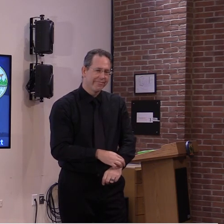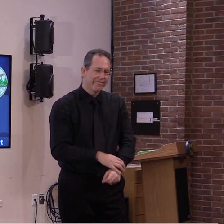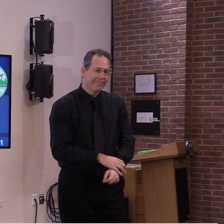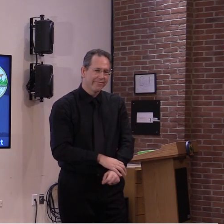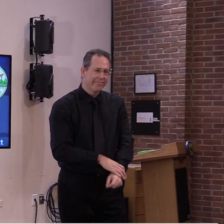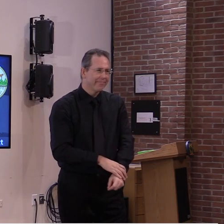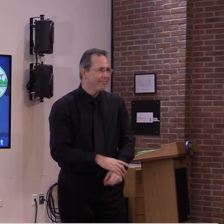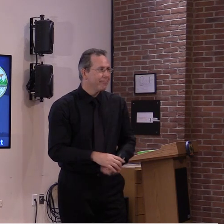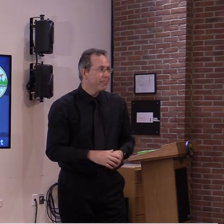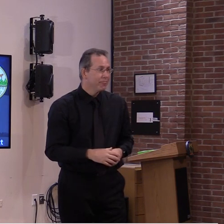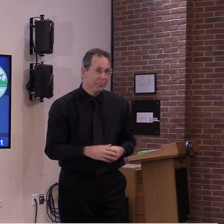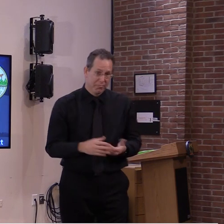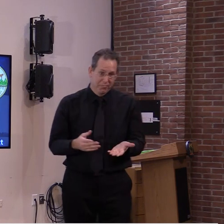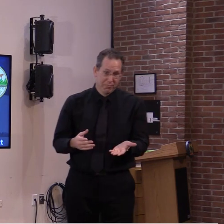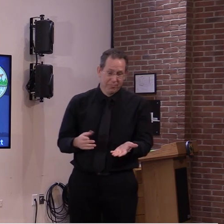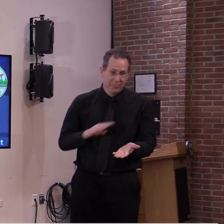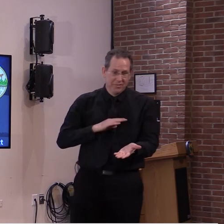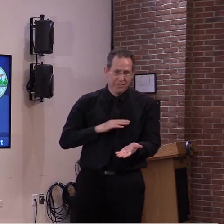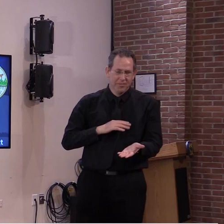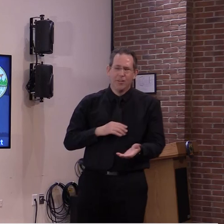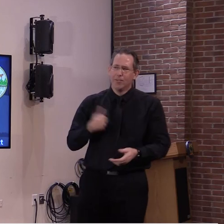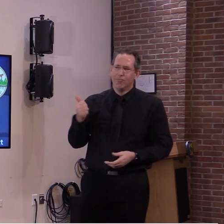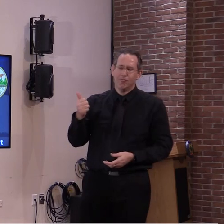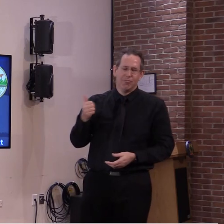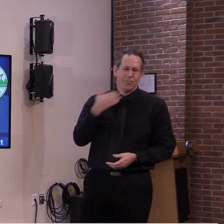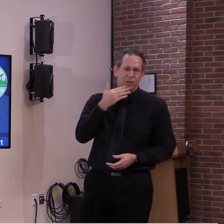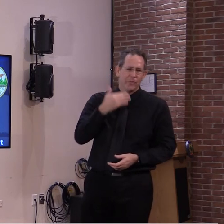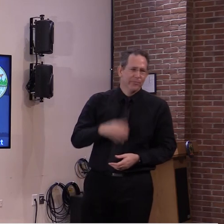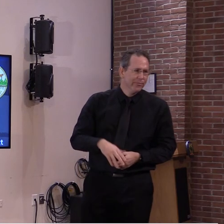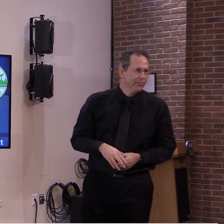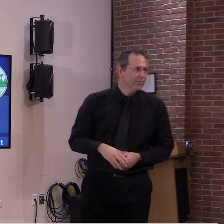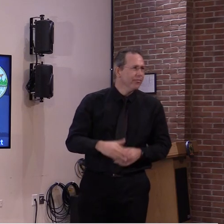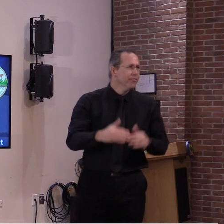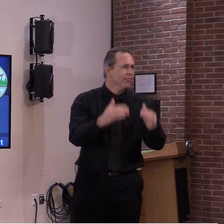Thank you very much. Guy Page.